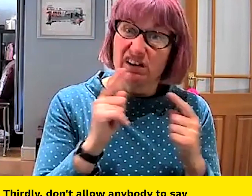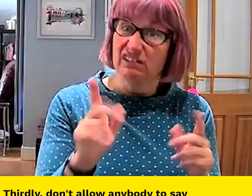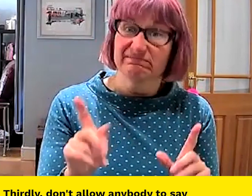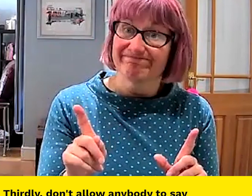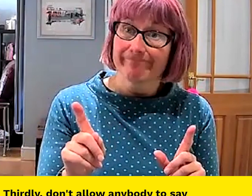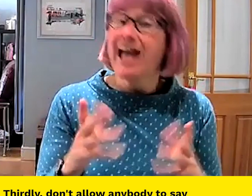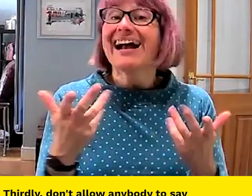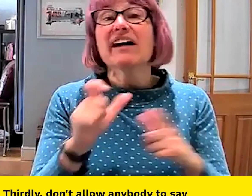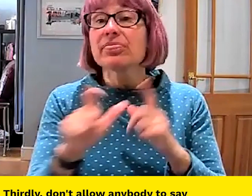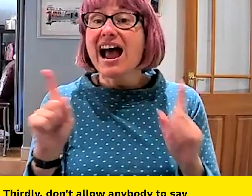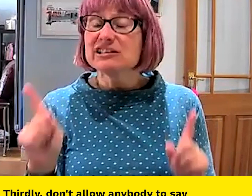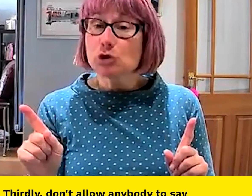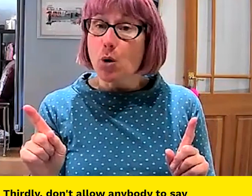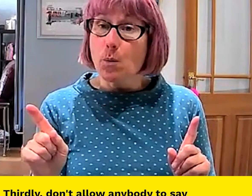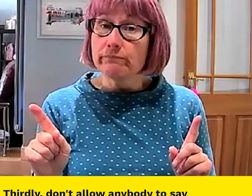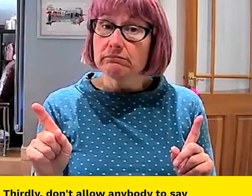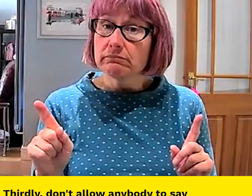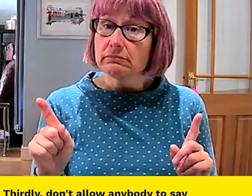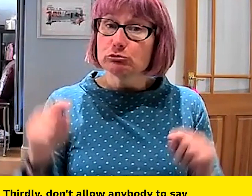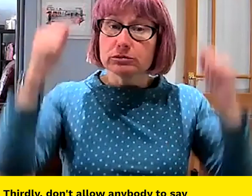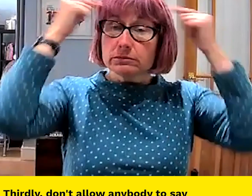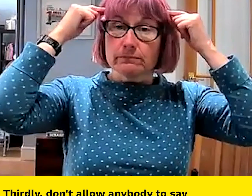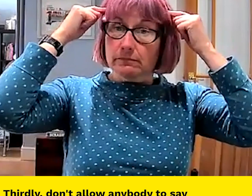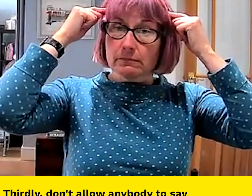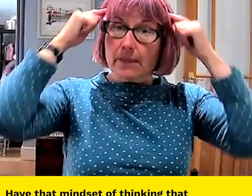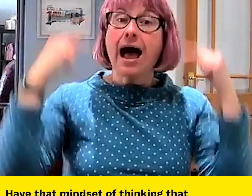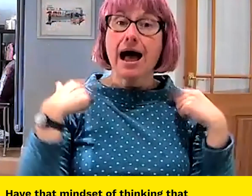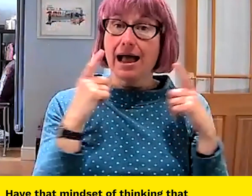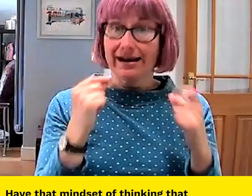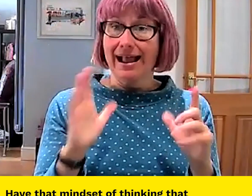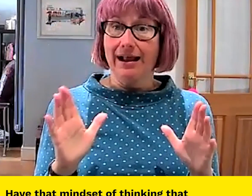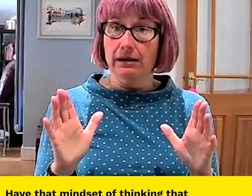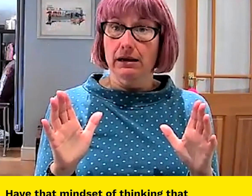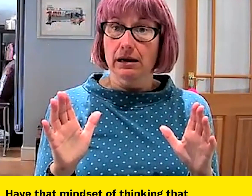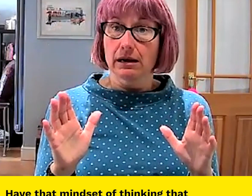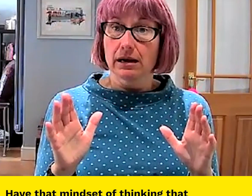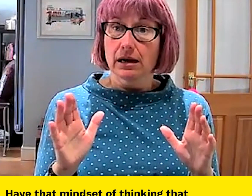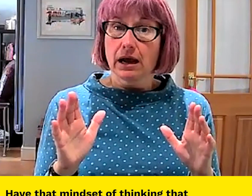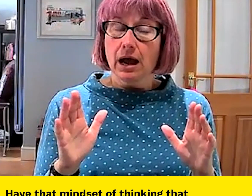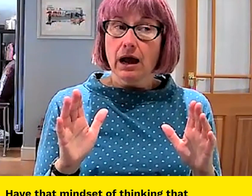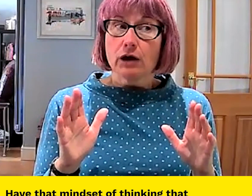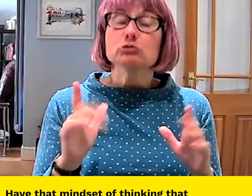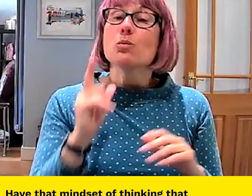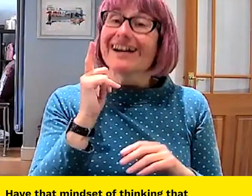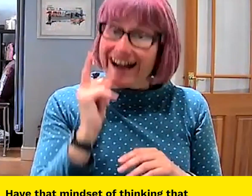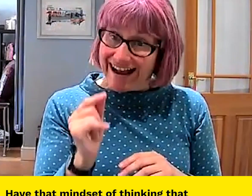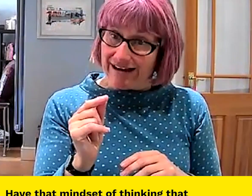that you can't do it. Have that mindset of thinking that I can, because you